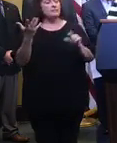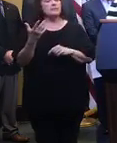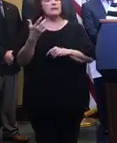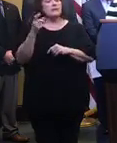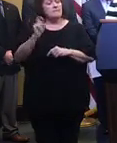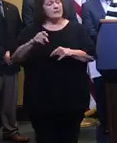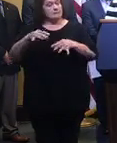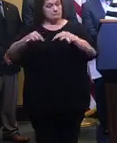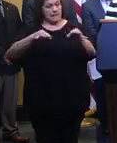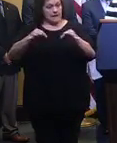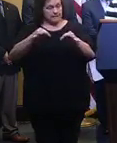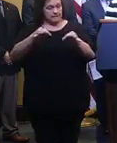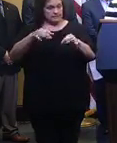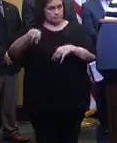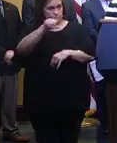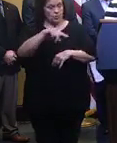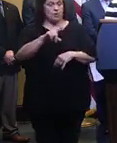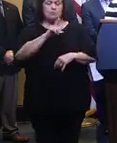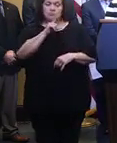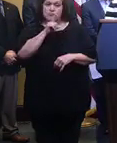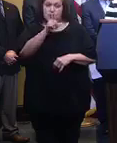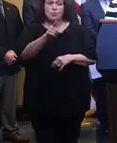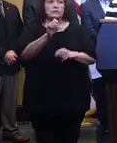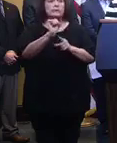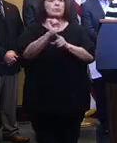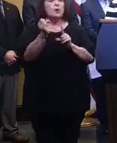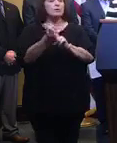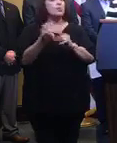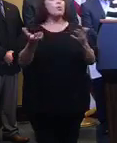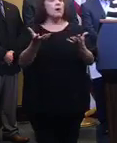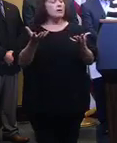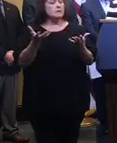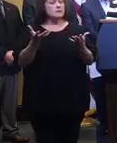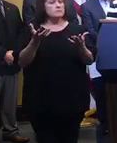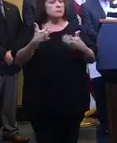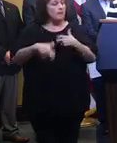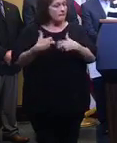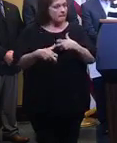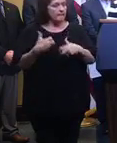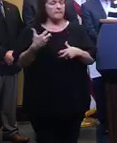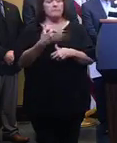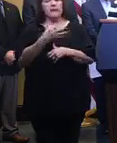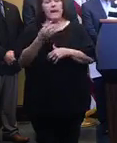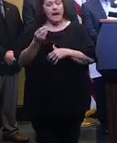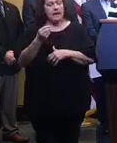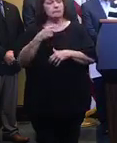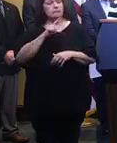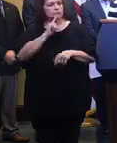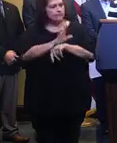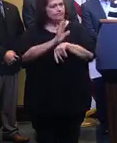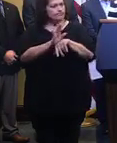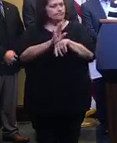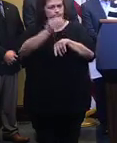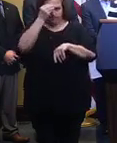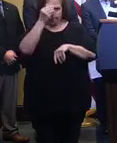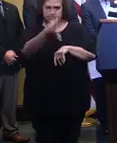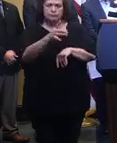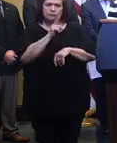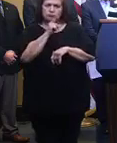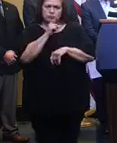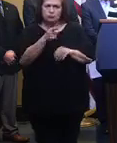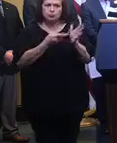to residents the true situation of what we're faced with, and with facts. And being honest